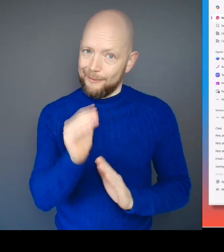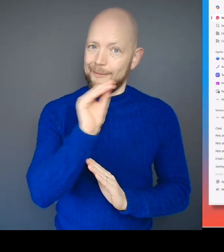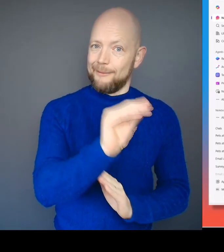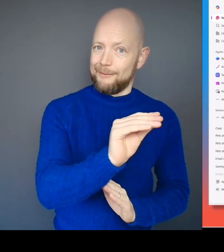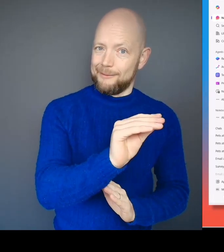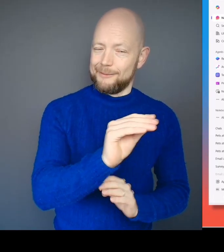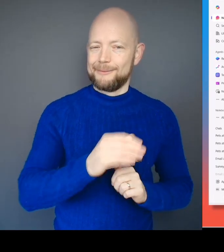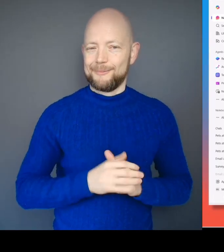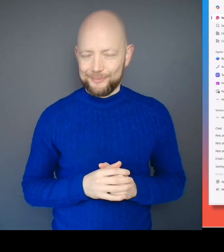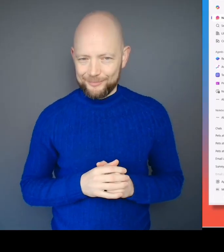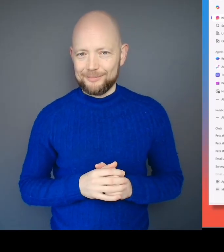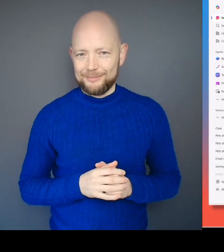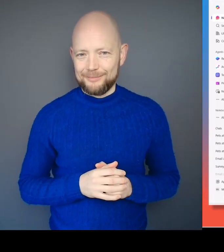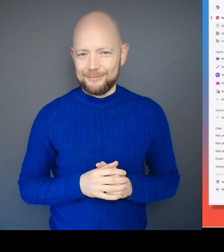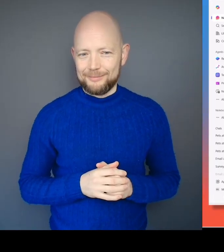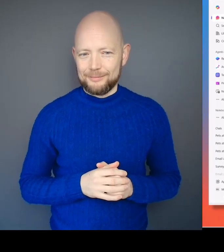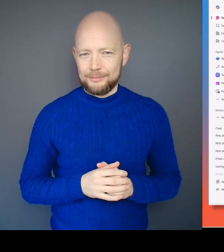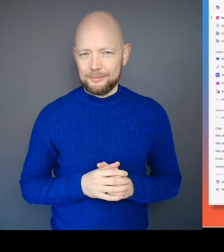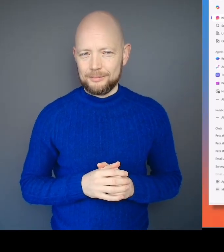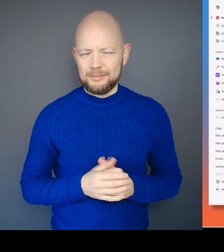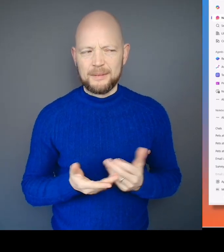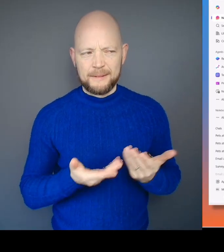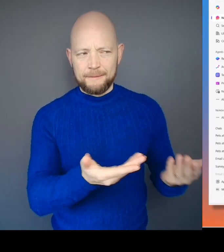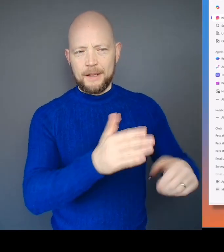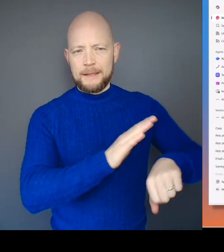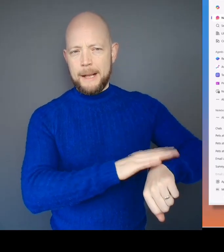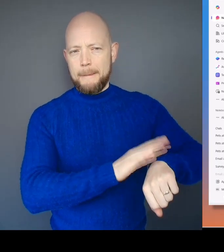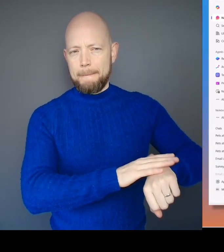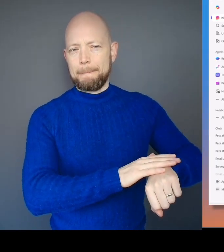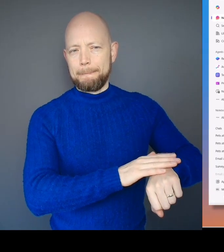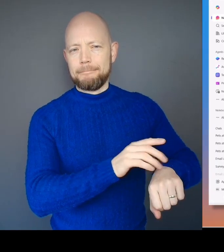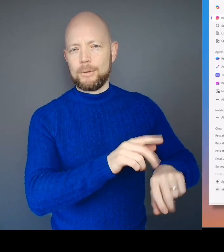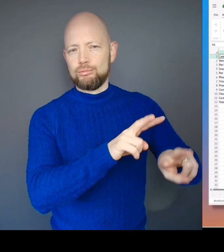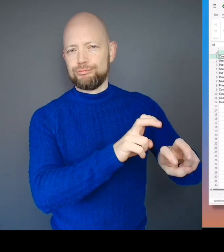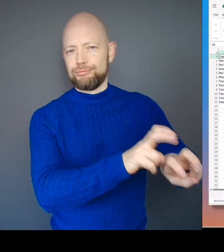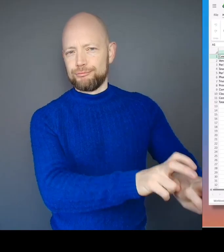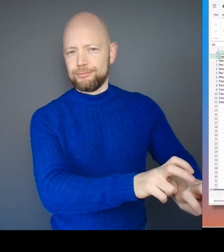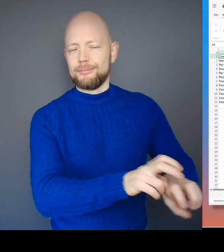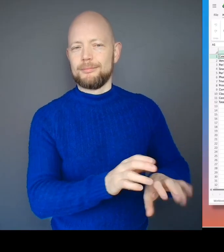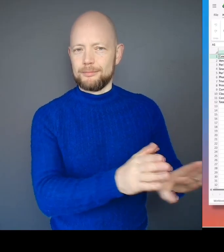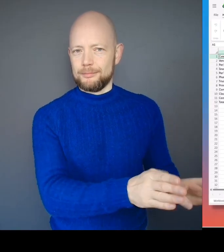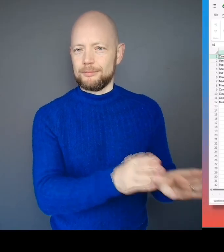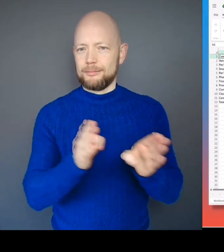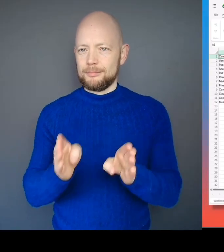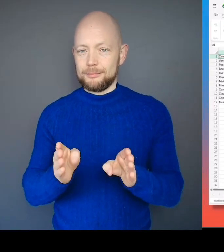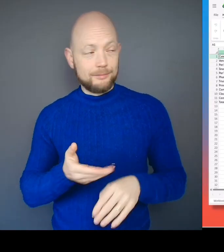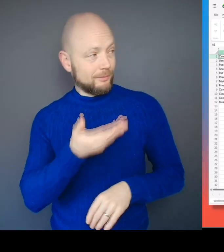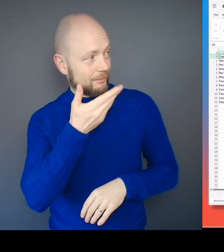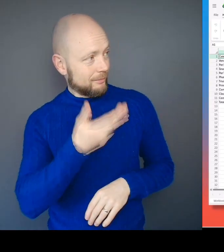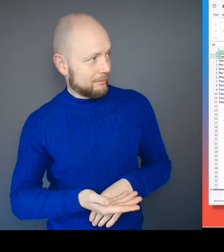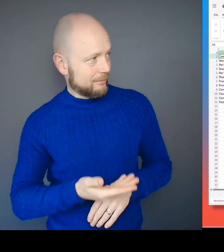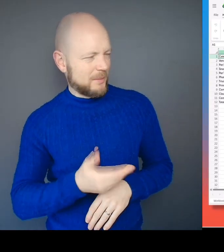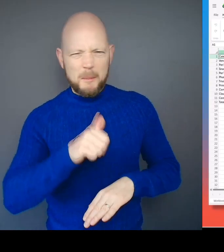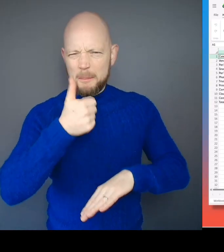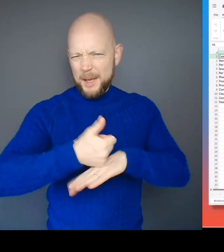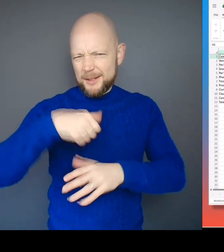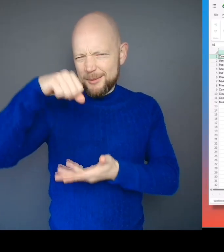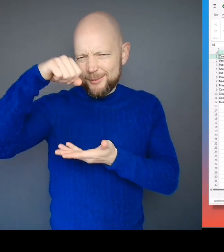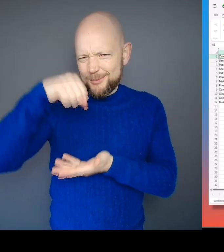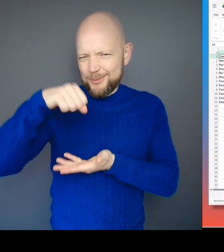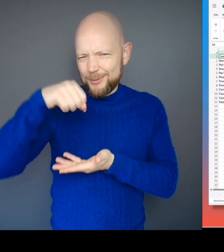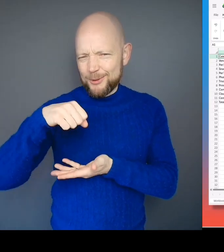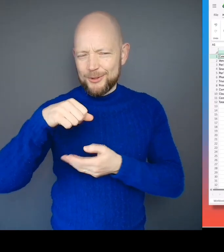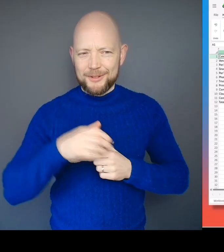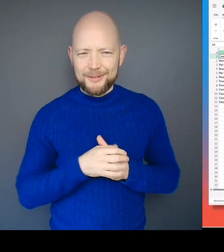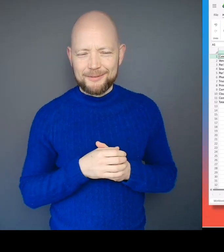to specifically refer to this budget document. Now, while it's doing that, let's just have a look over here. This is a very